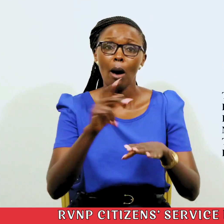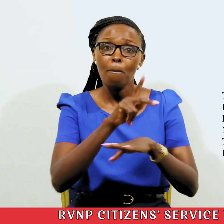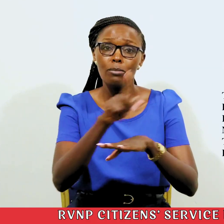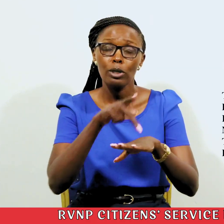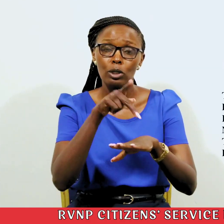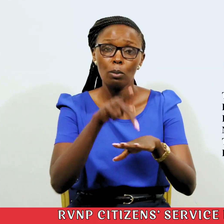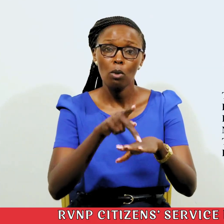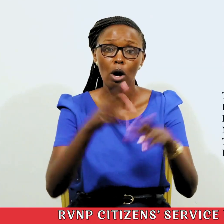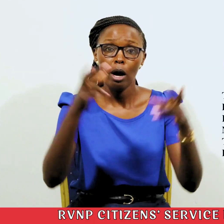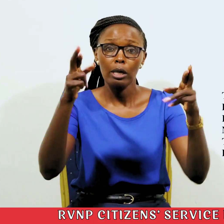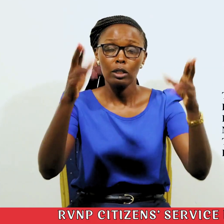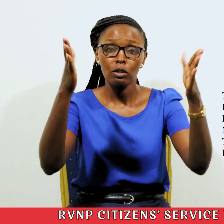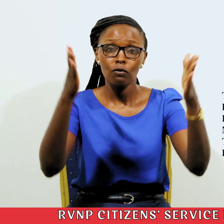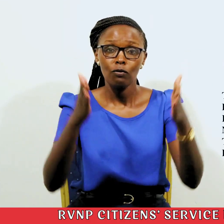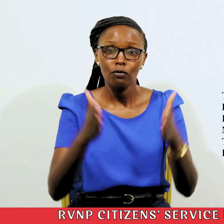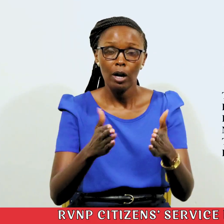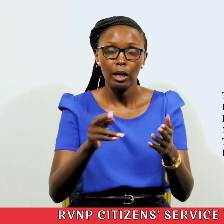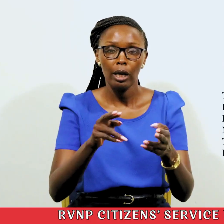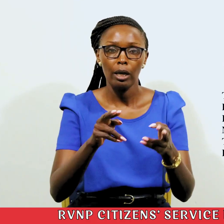Rift Valley National Polytechnic,